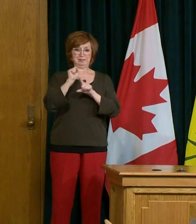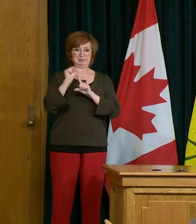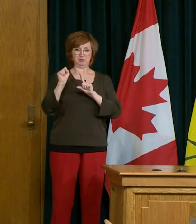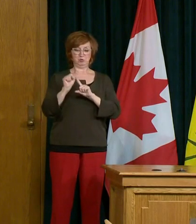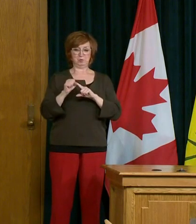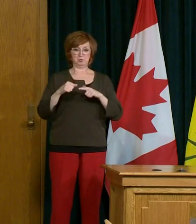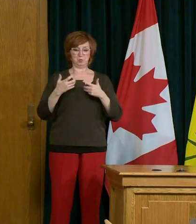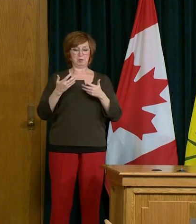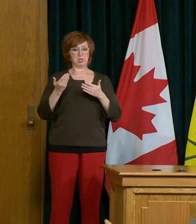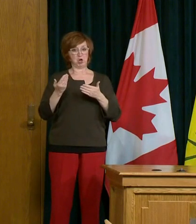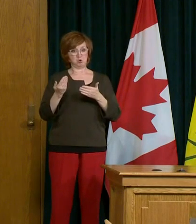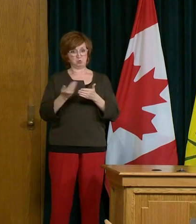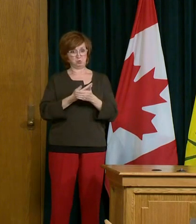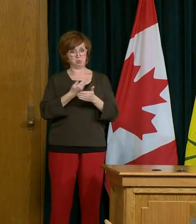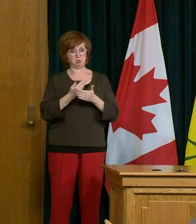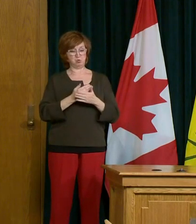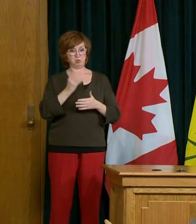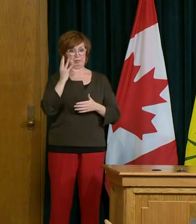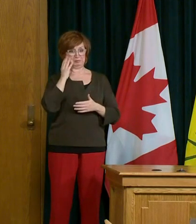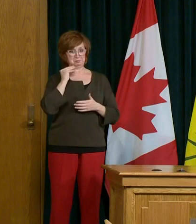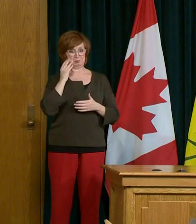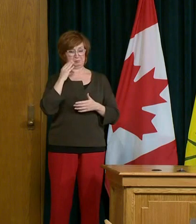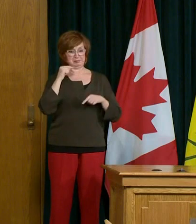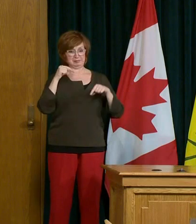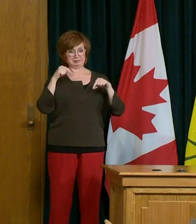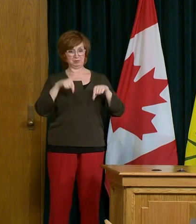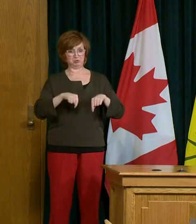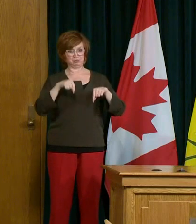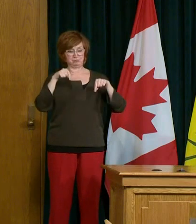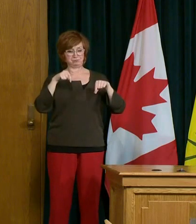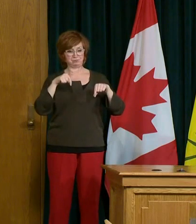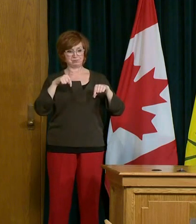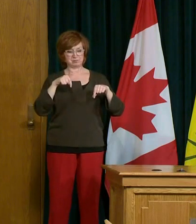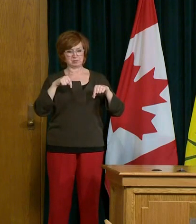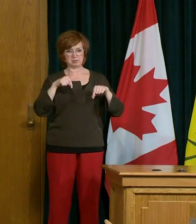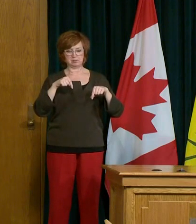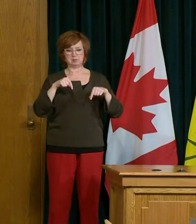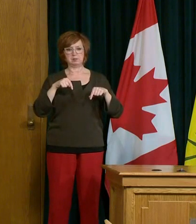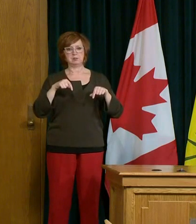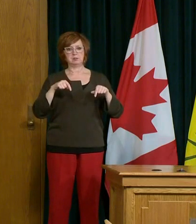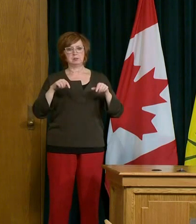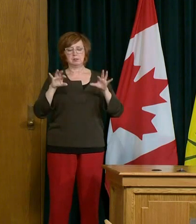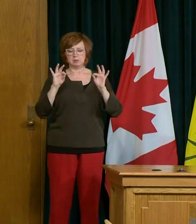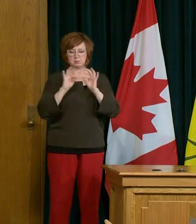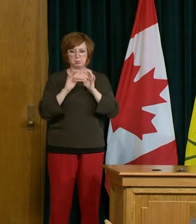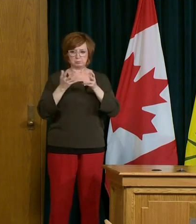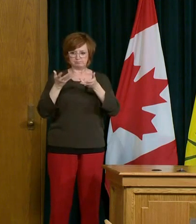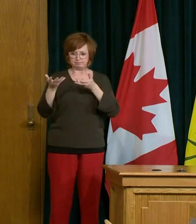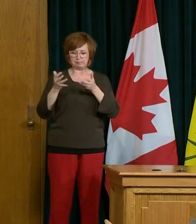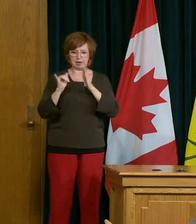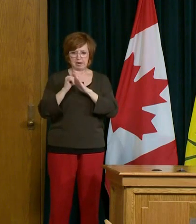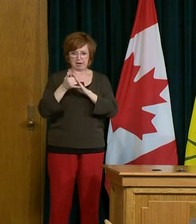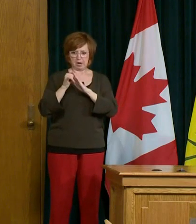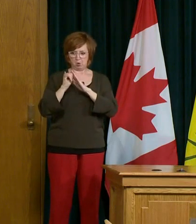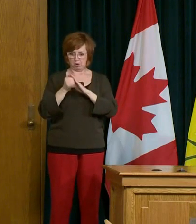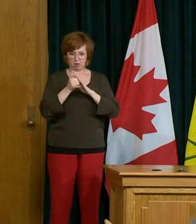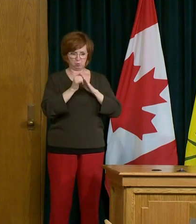play, but the conversations are happening on how do we bring this together, how do we bring this tighter so that we